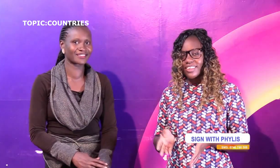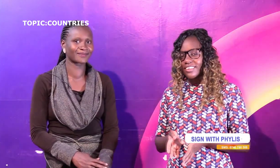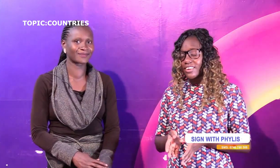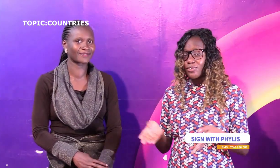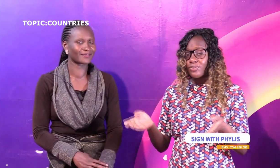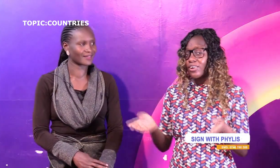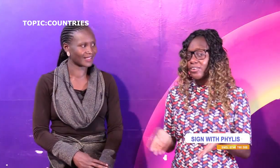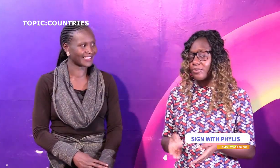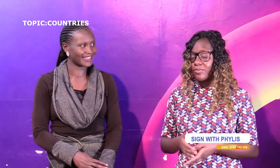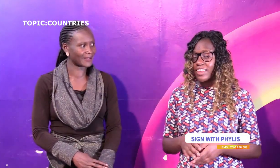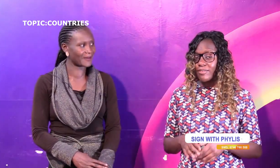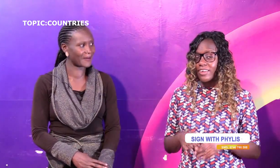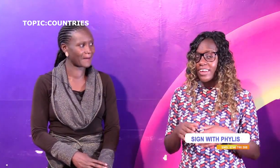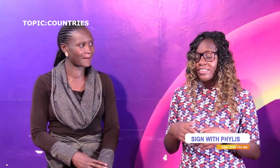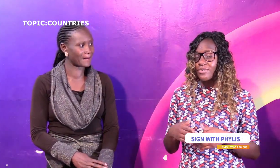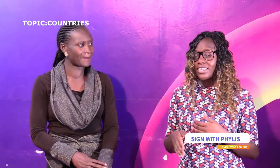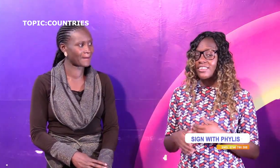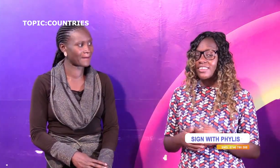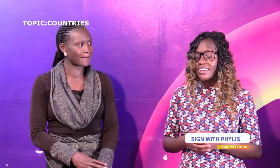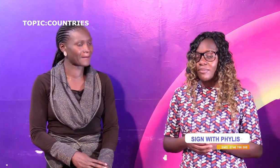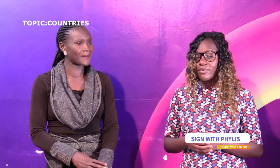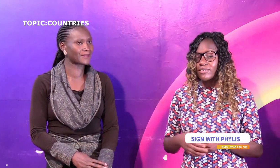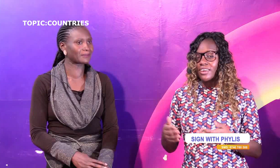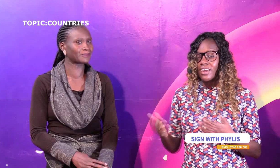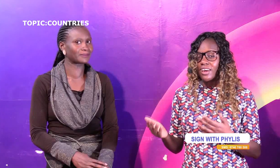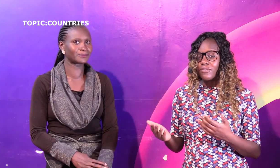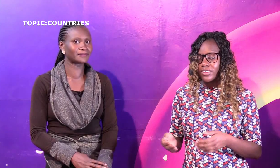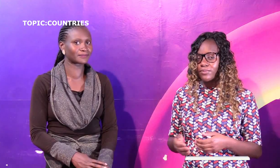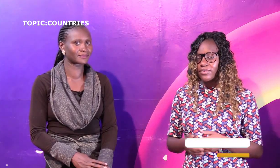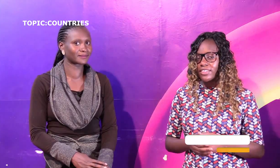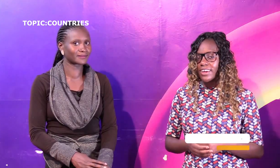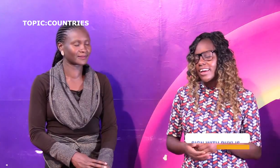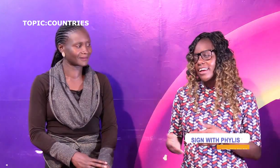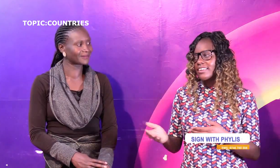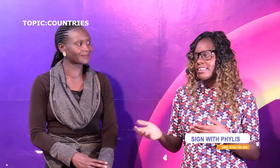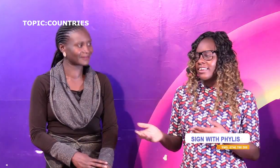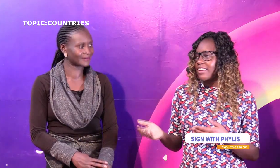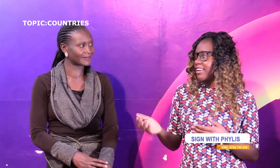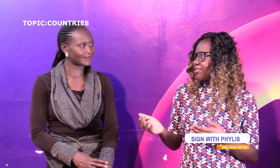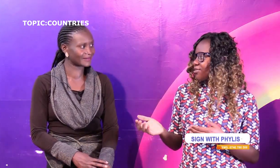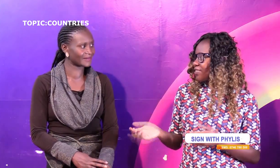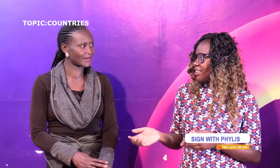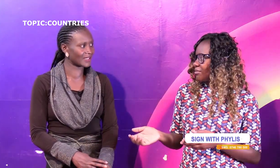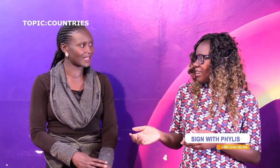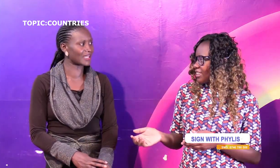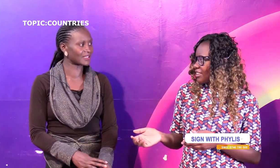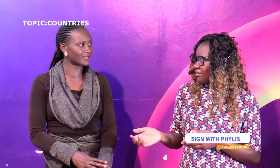you follow the way she said about Facebook there at also at Imani Television